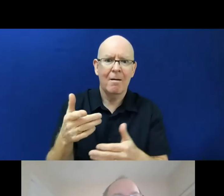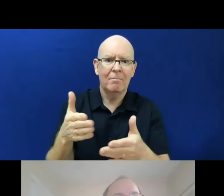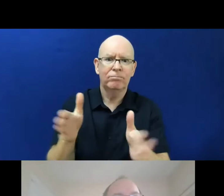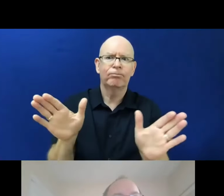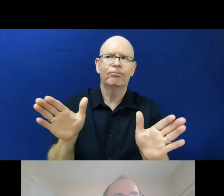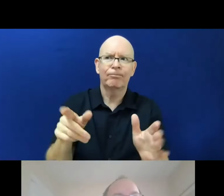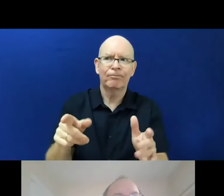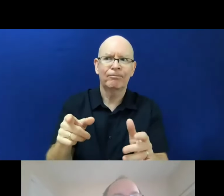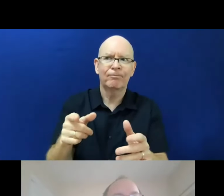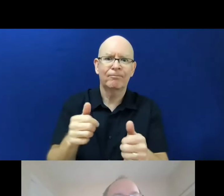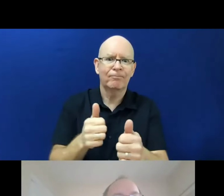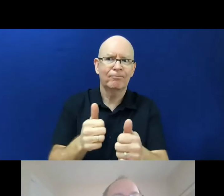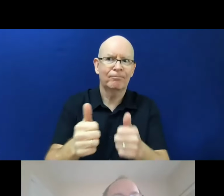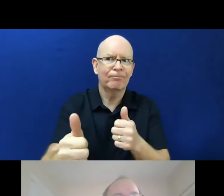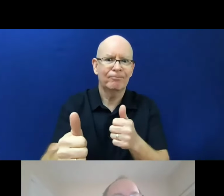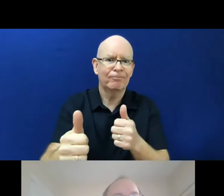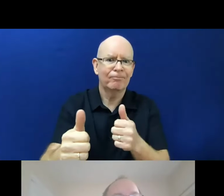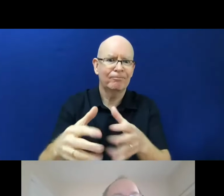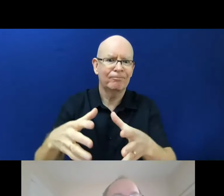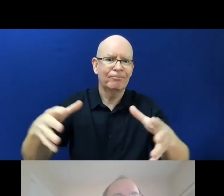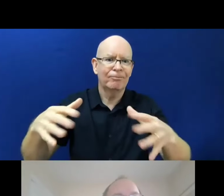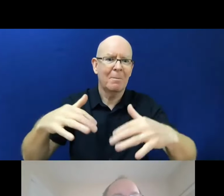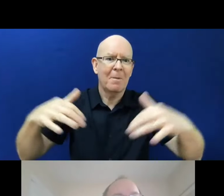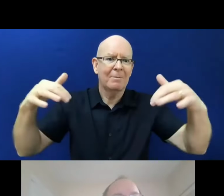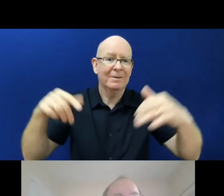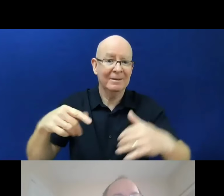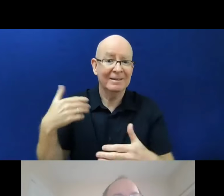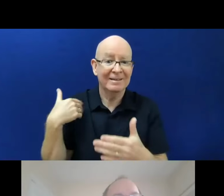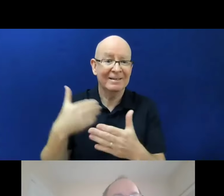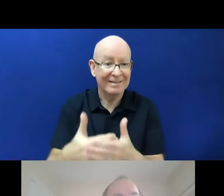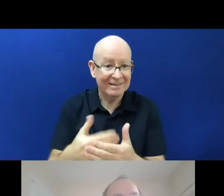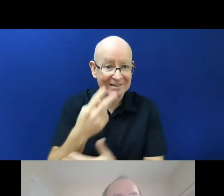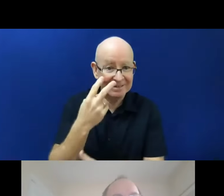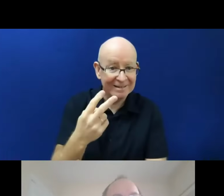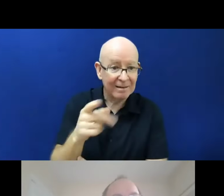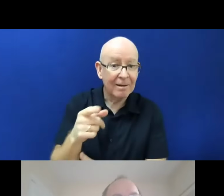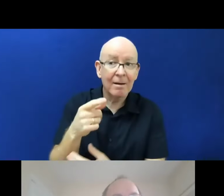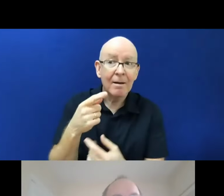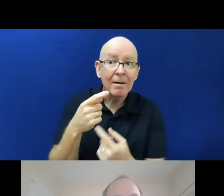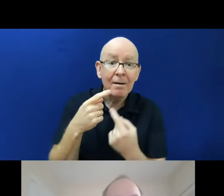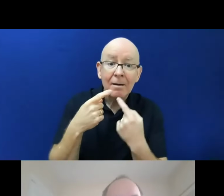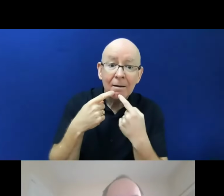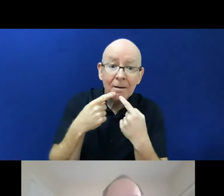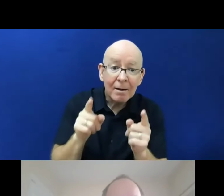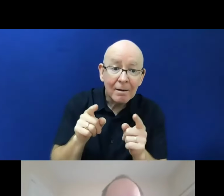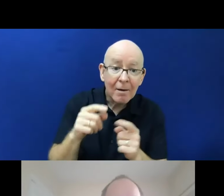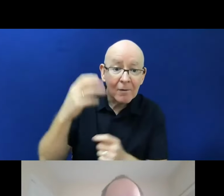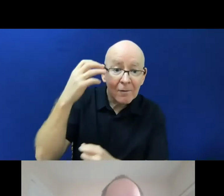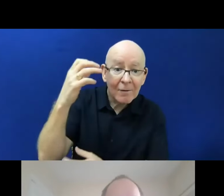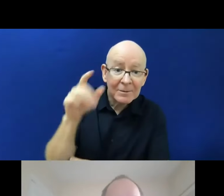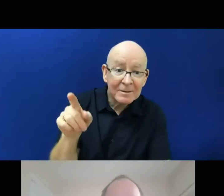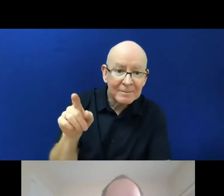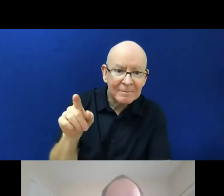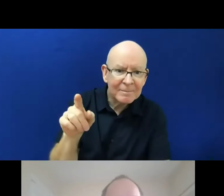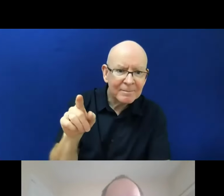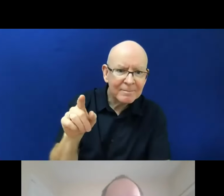which was that they would develop an overall comprehensive disability strategy with